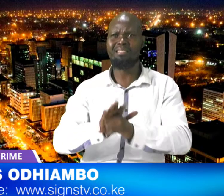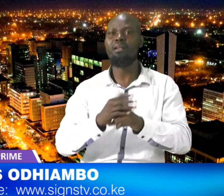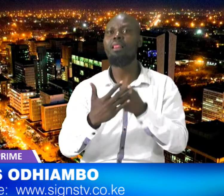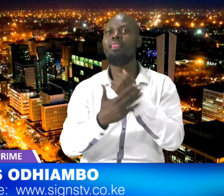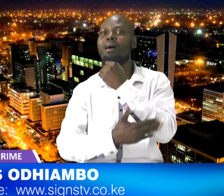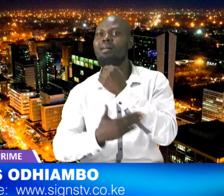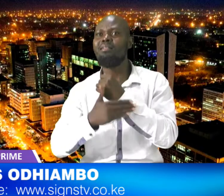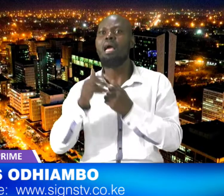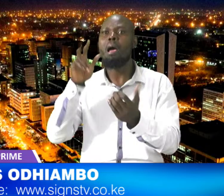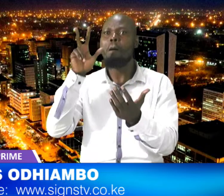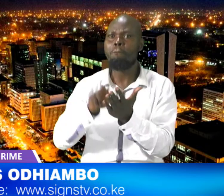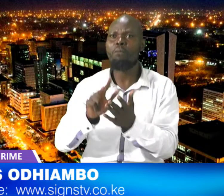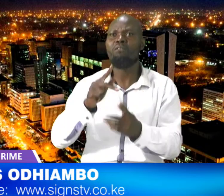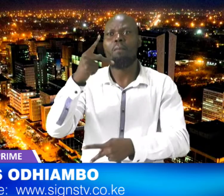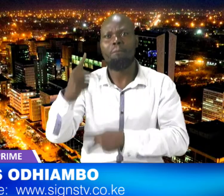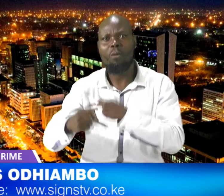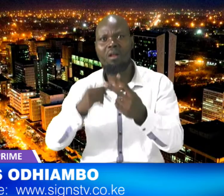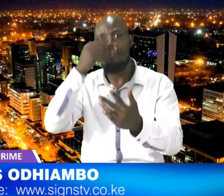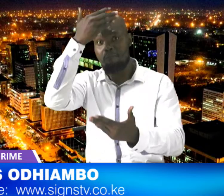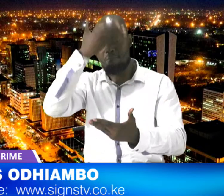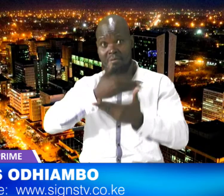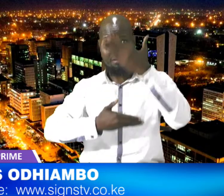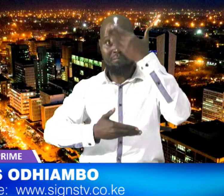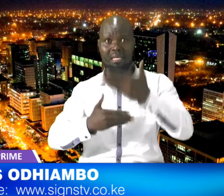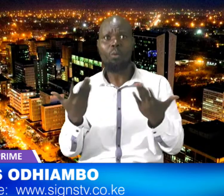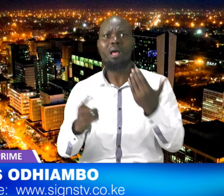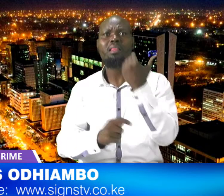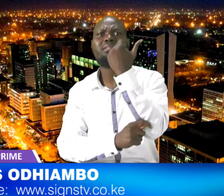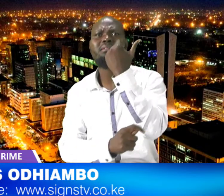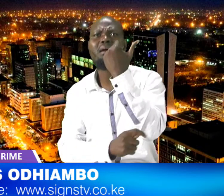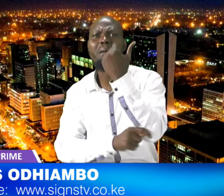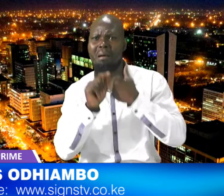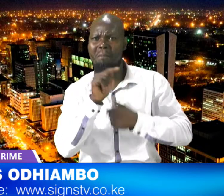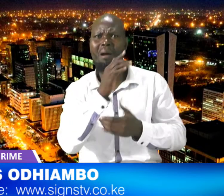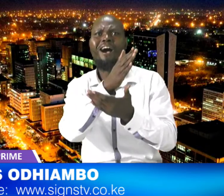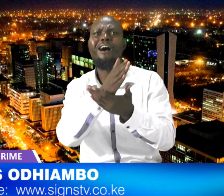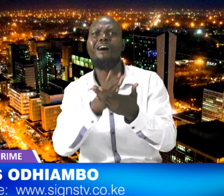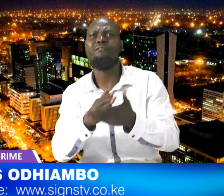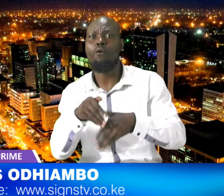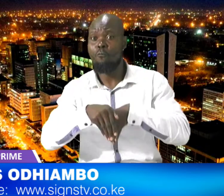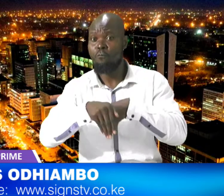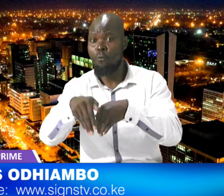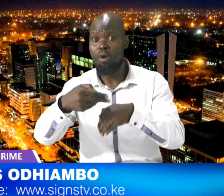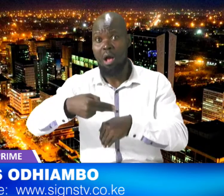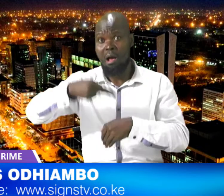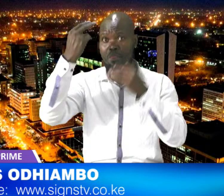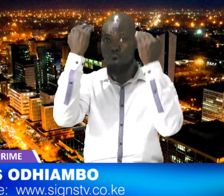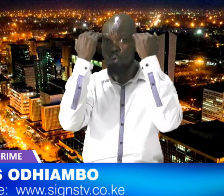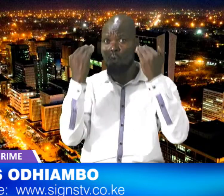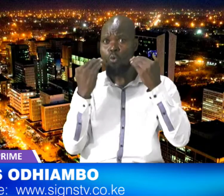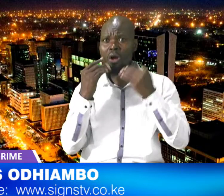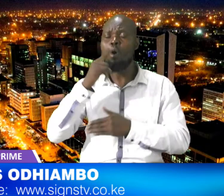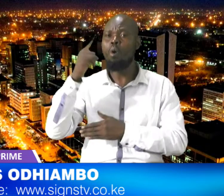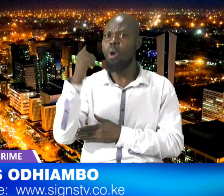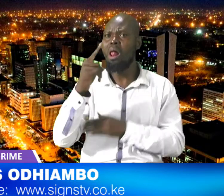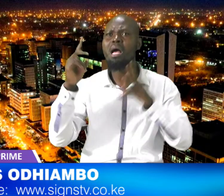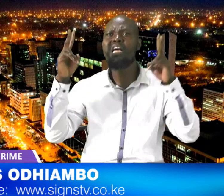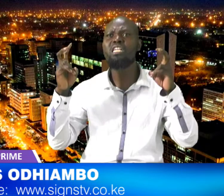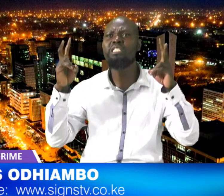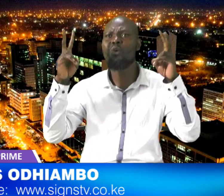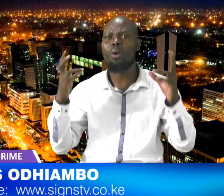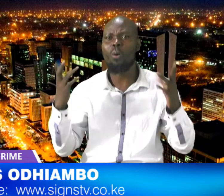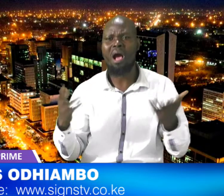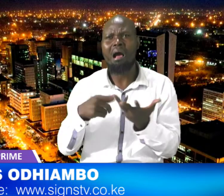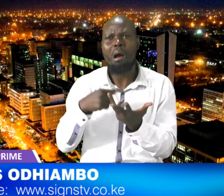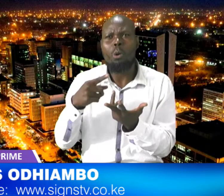forces outside the country. The approval process faced a temporary halt following a High Court order